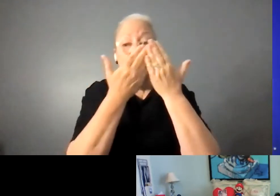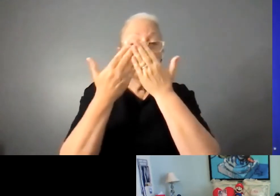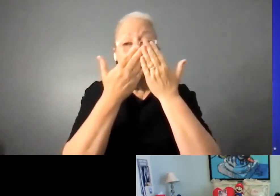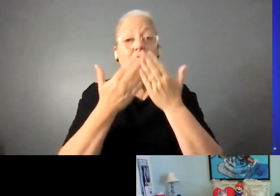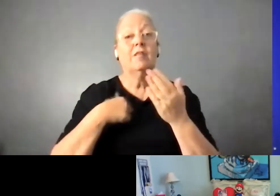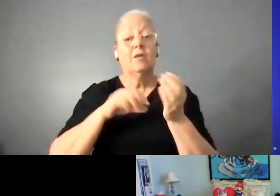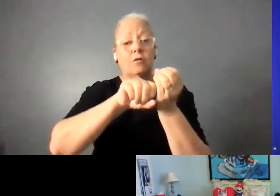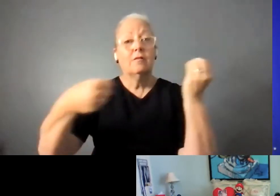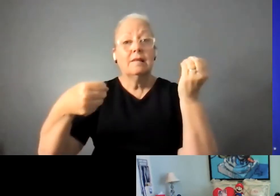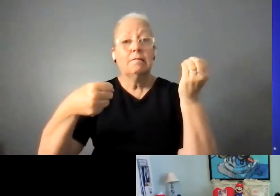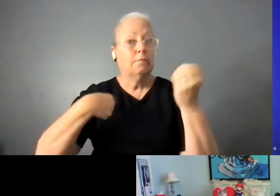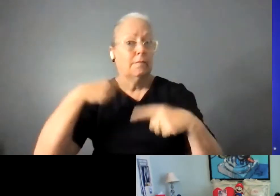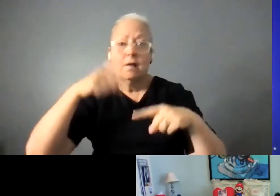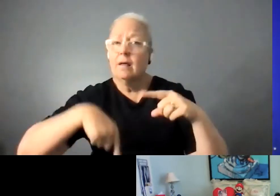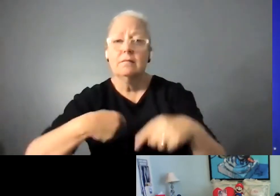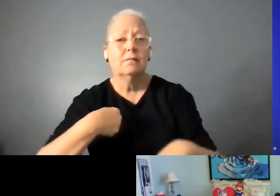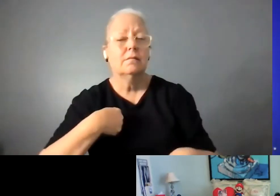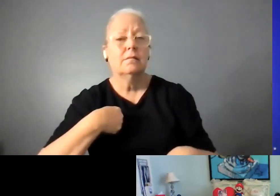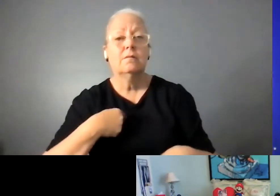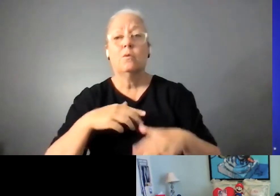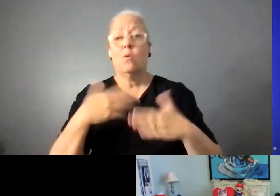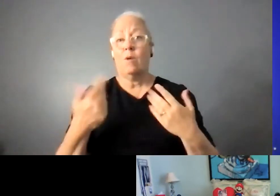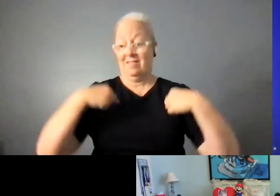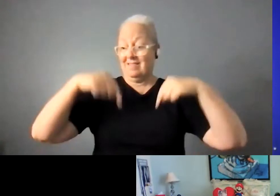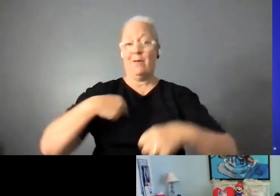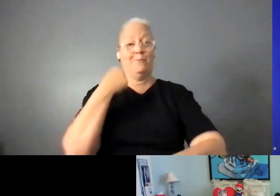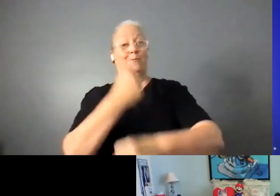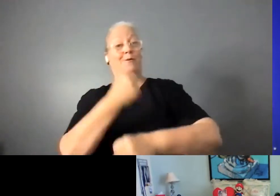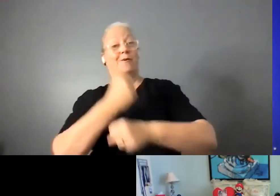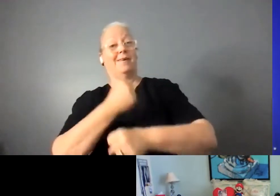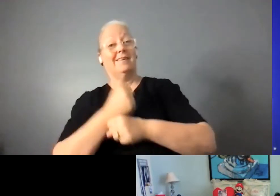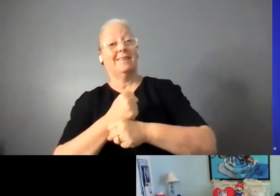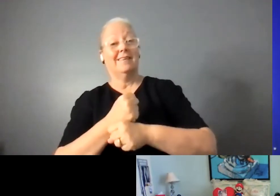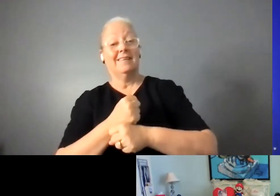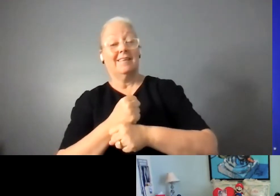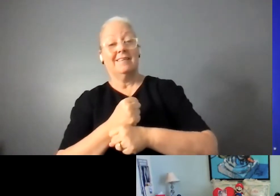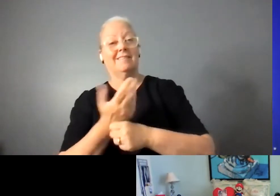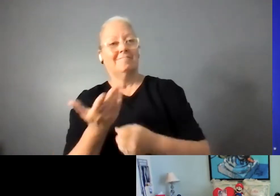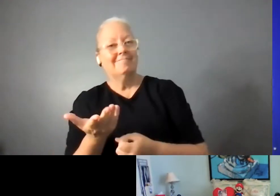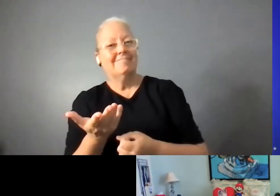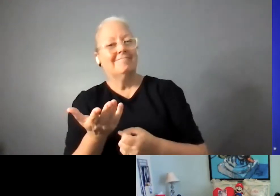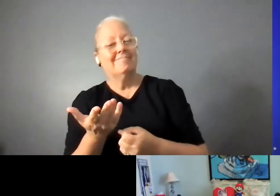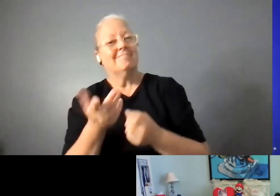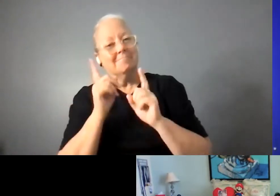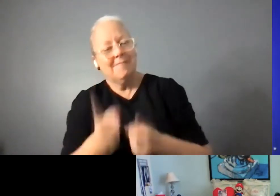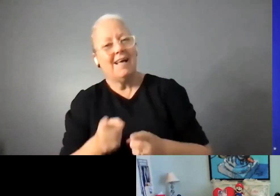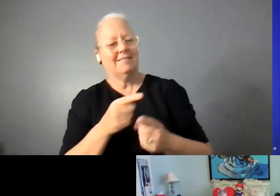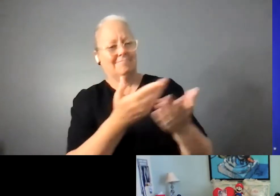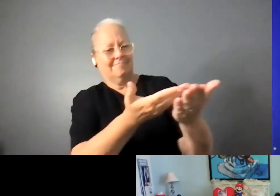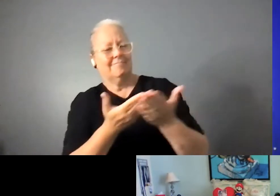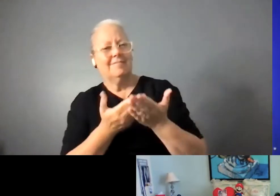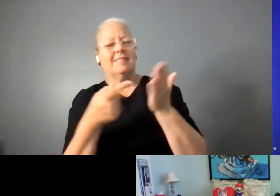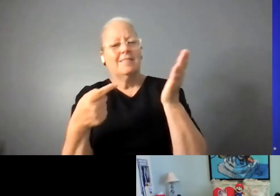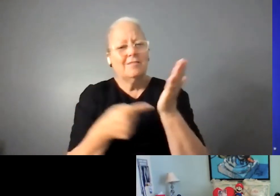or I couldn't be working as I am today. So the real question is if we are not